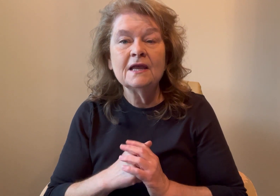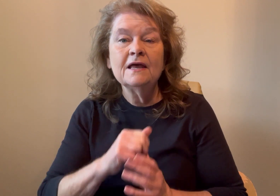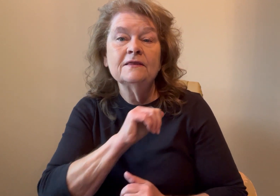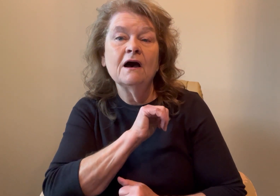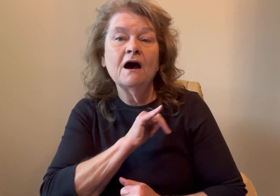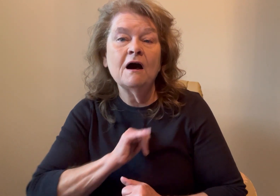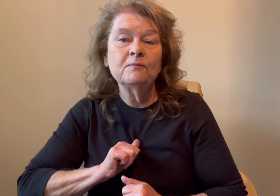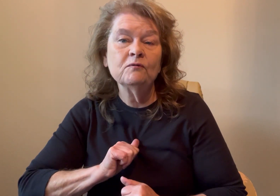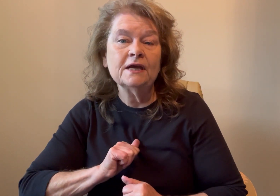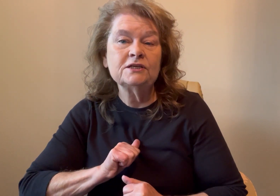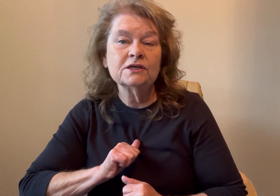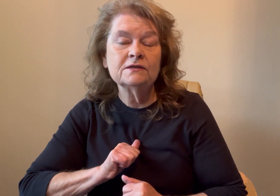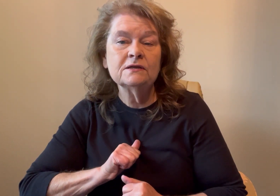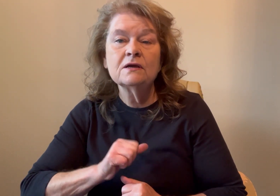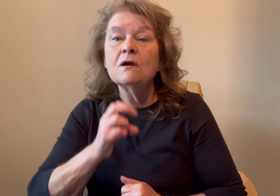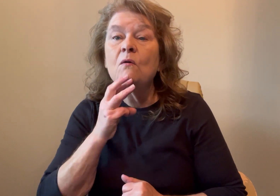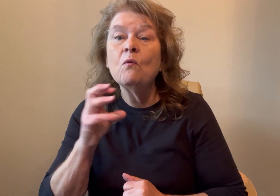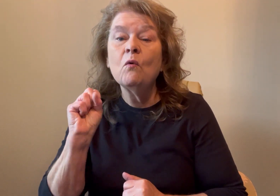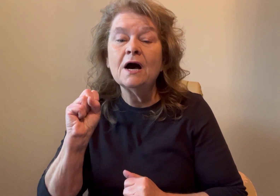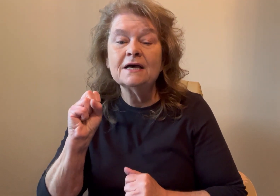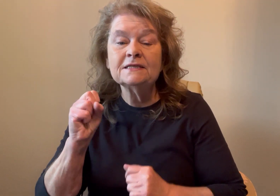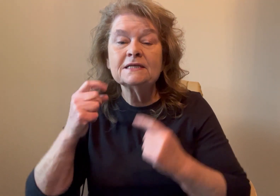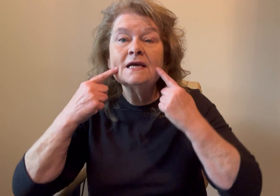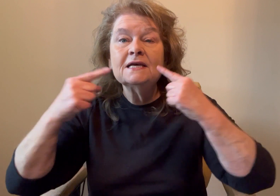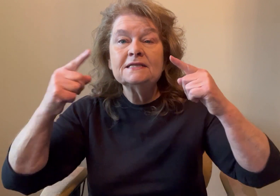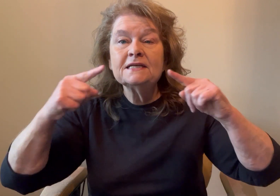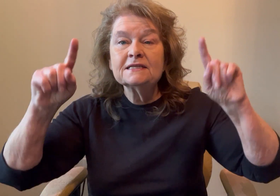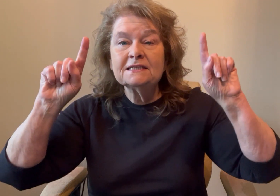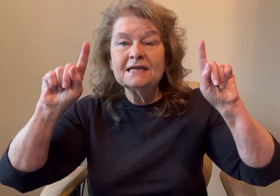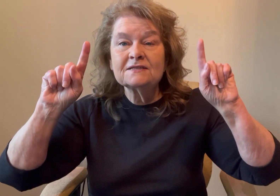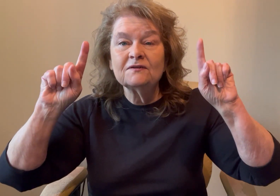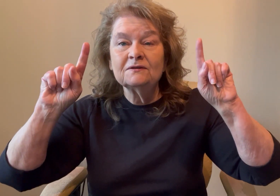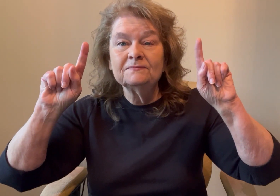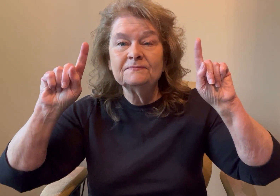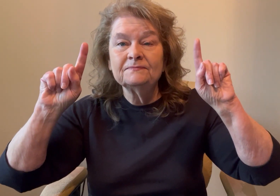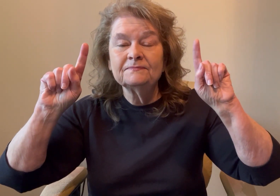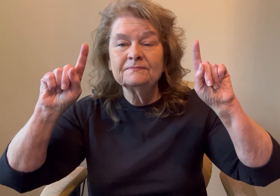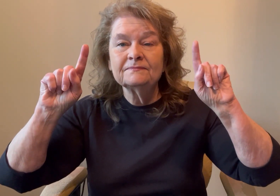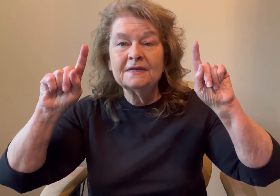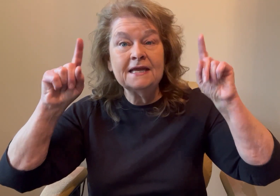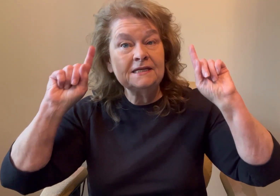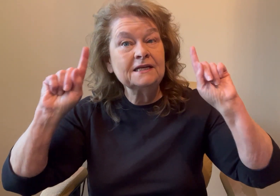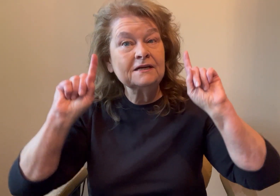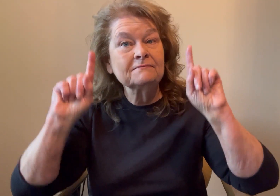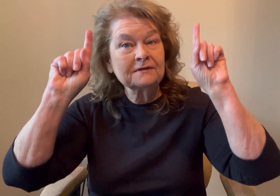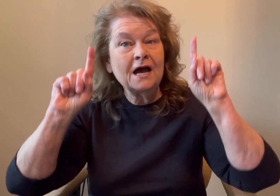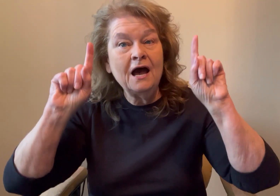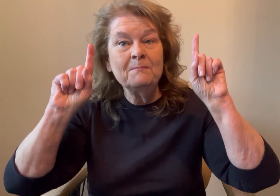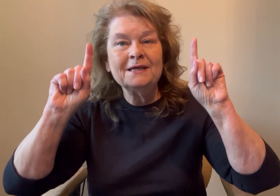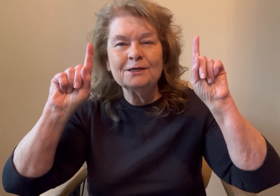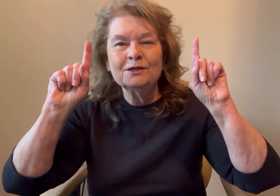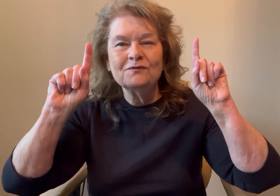The operation was successful. Ended up in a good